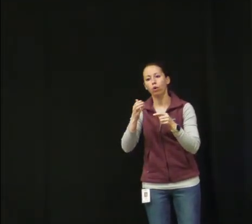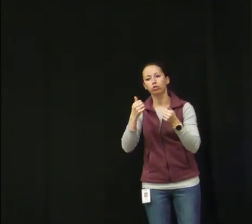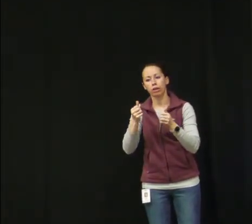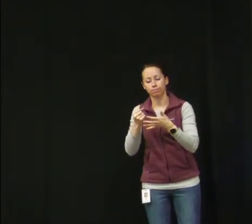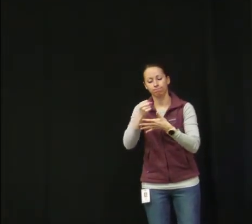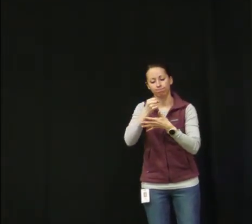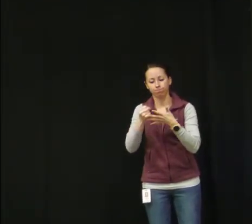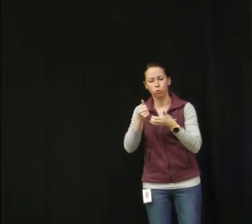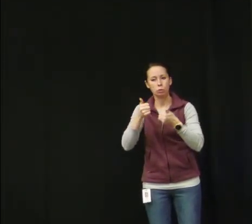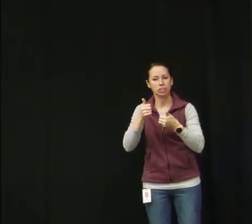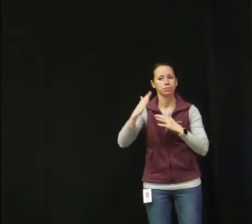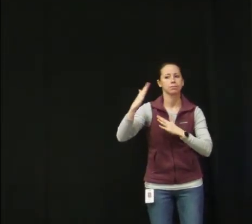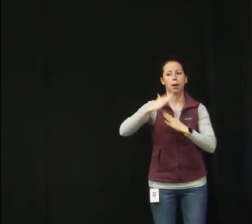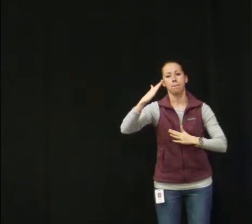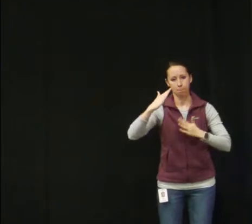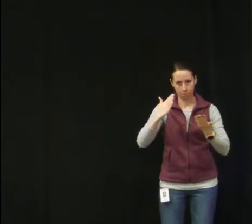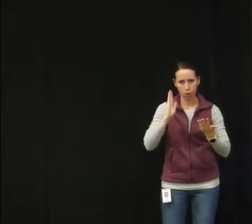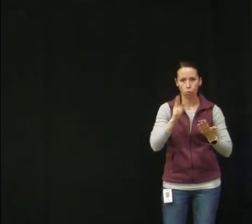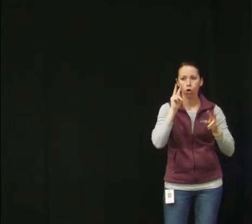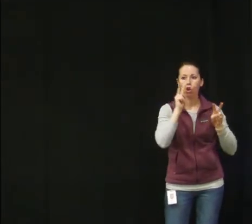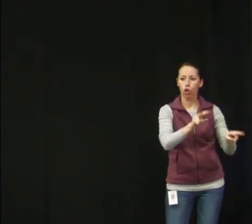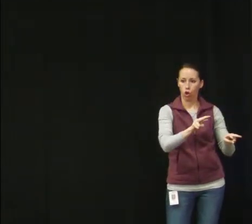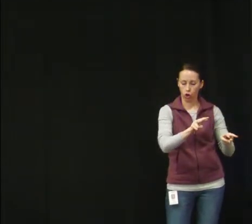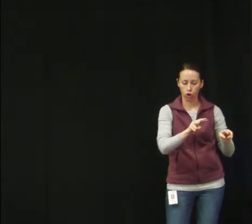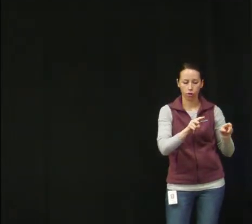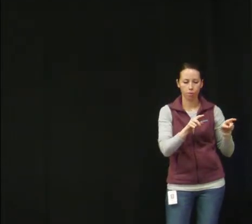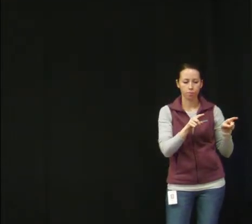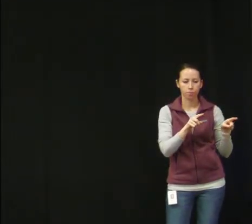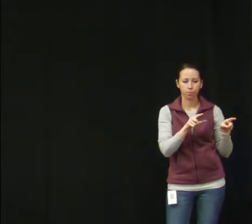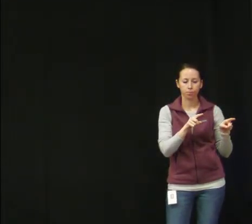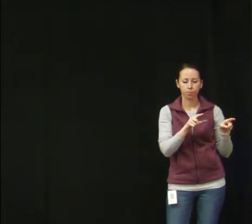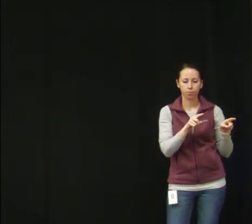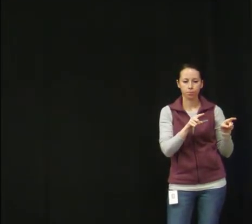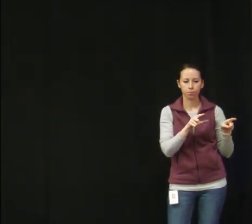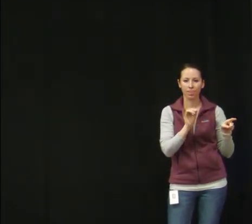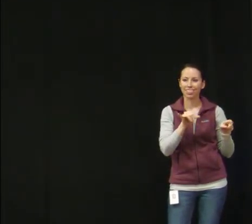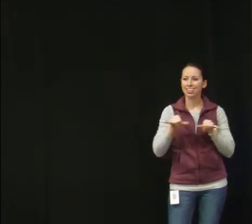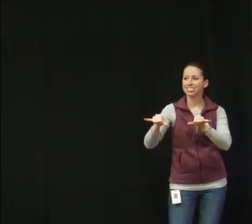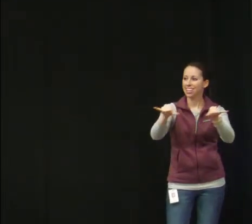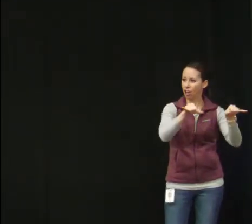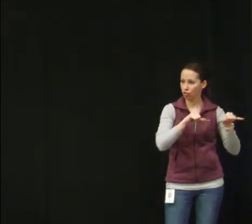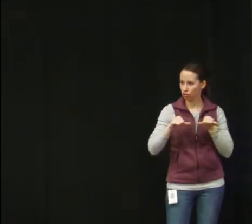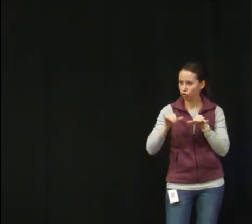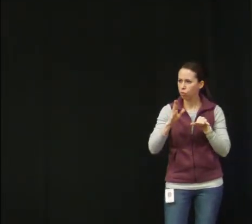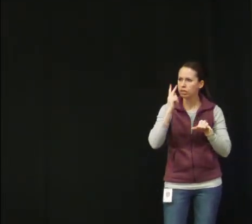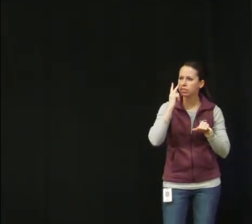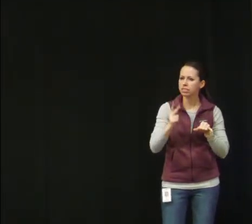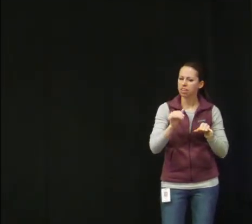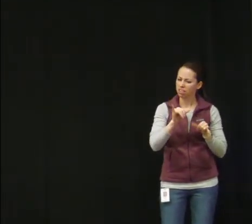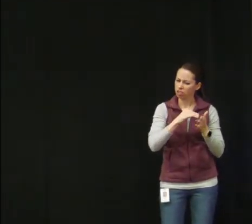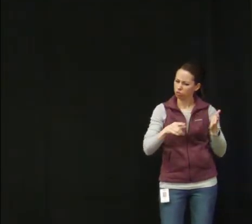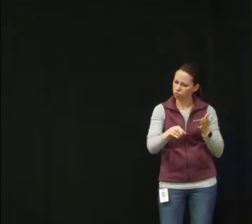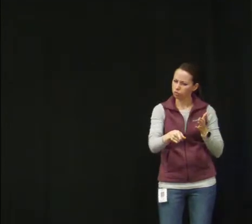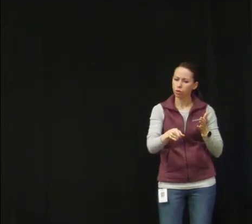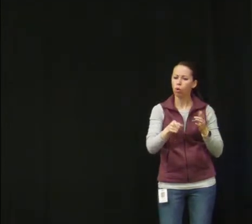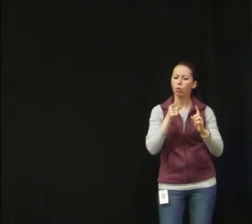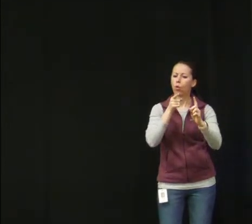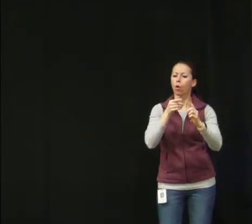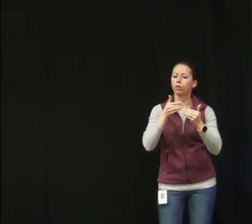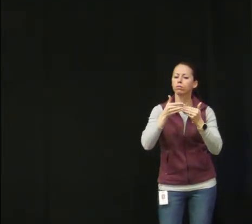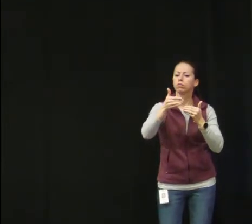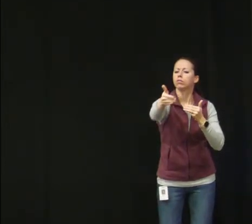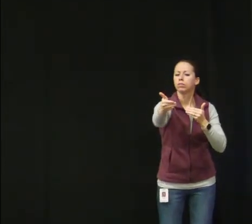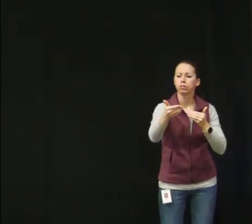the needs. So we're going to look at, as Christina said, we're going to look at those standards, and we're going to see where that student is going and where they